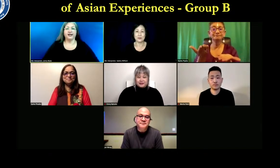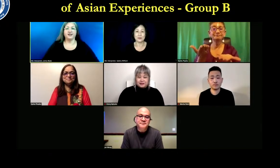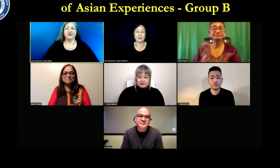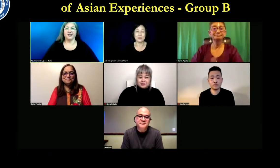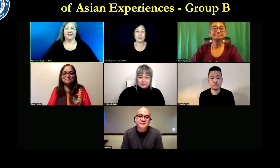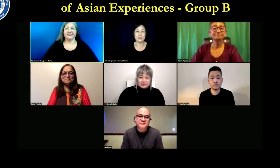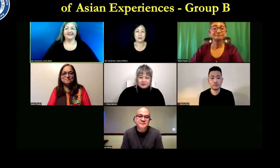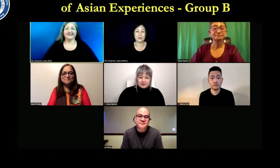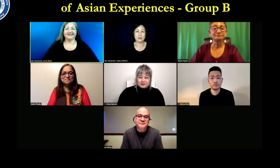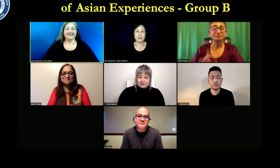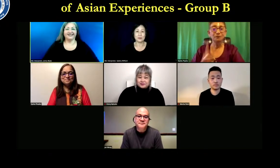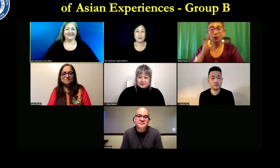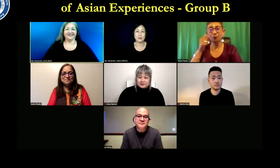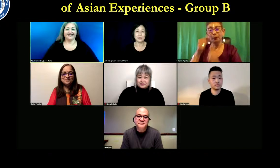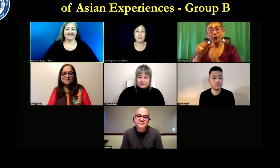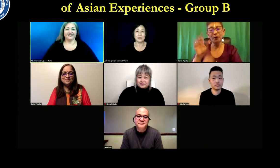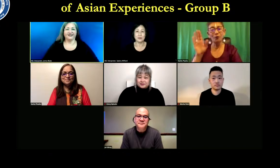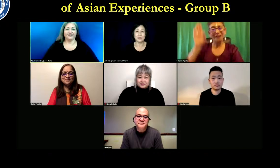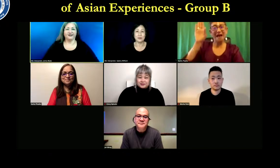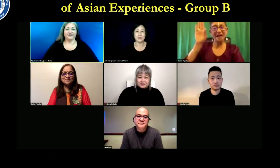Who would like to start?